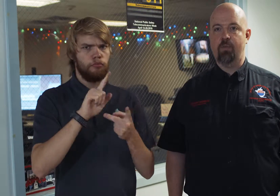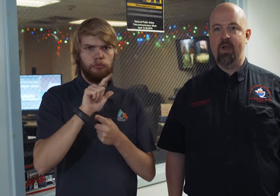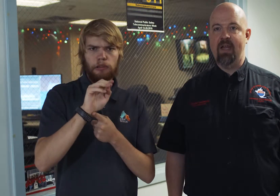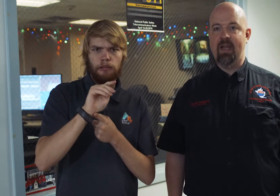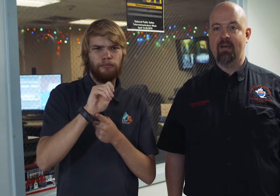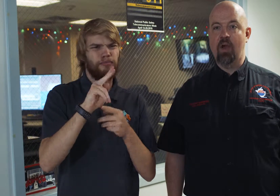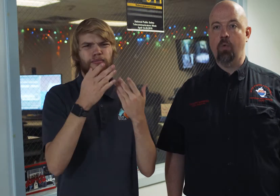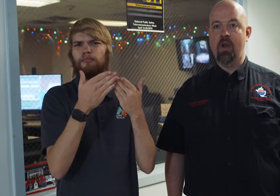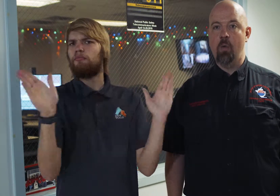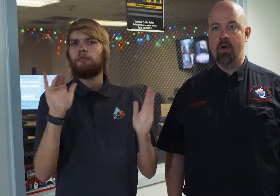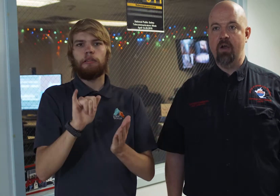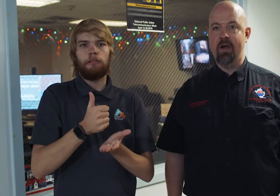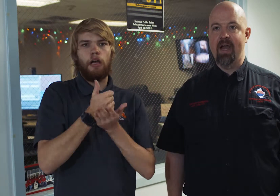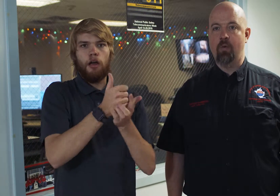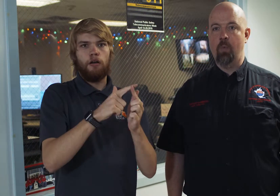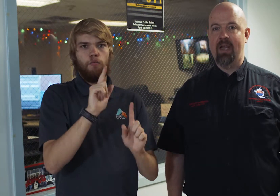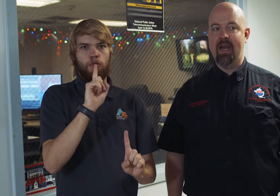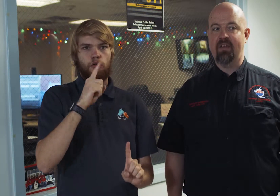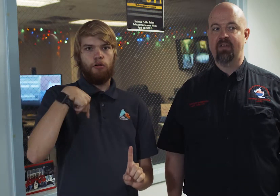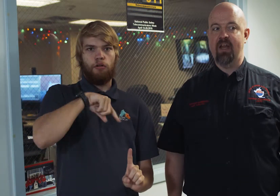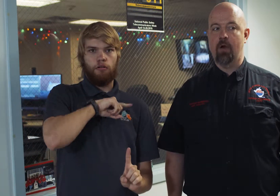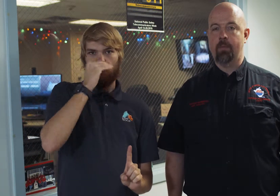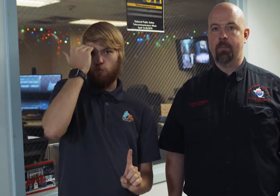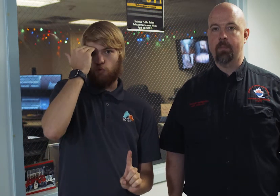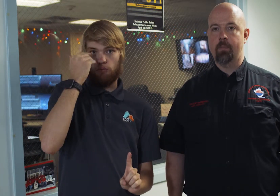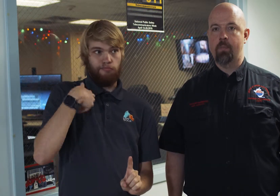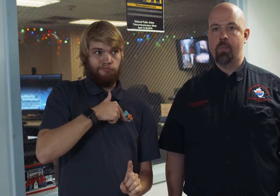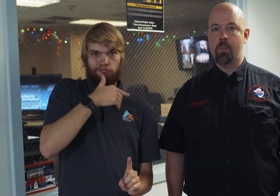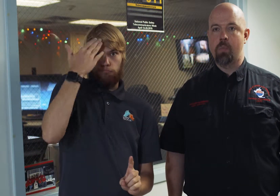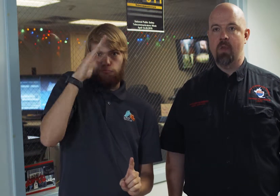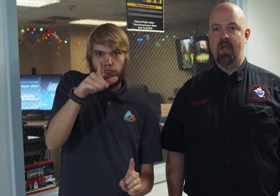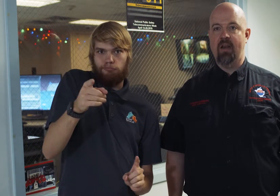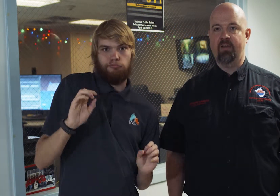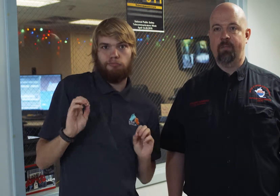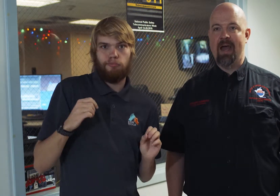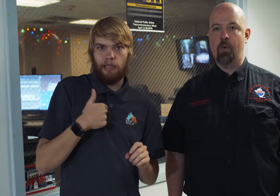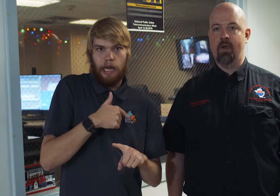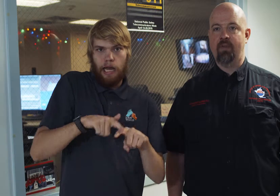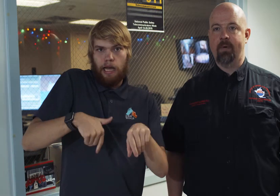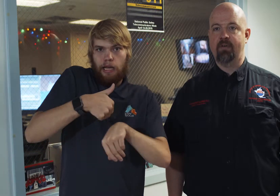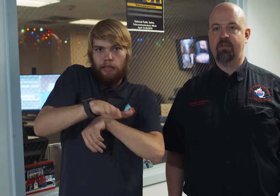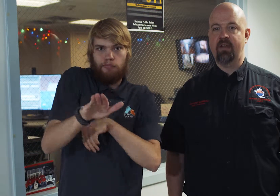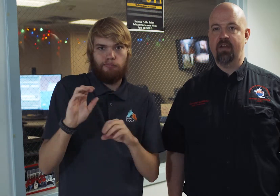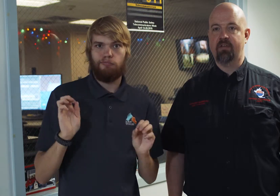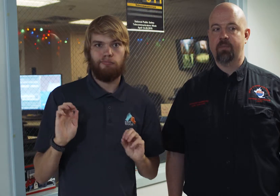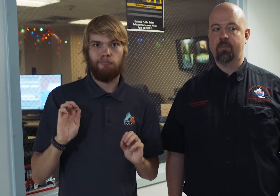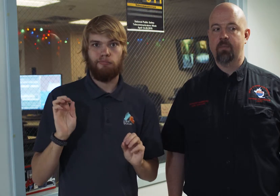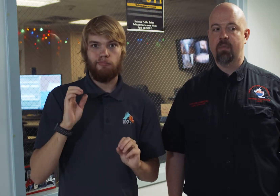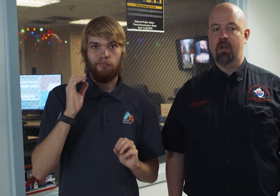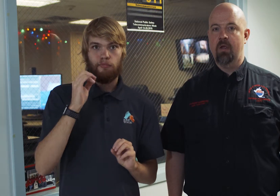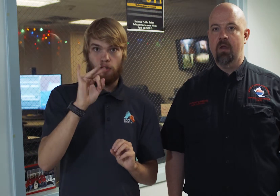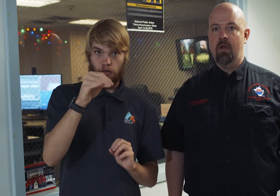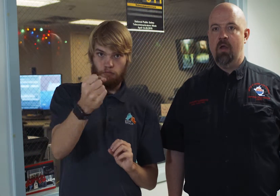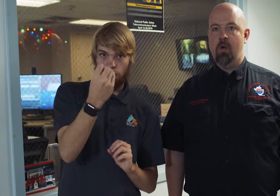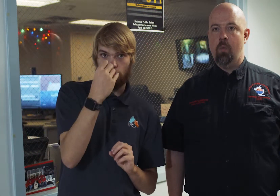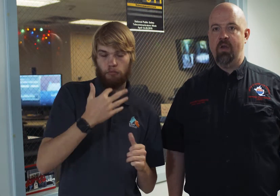we don't know where you're at, we cannot send help. It doesn't matter what the emergency is. When you